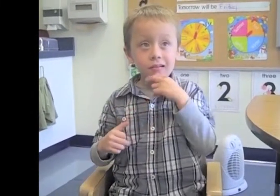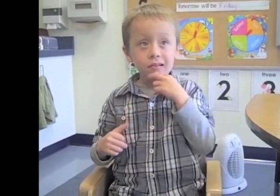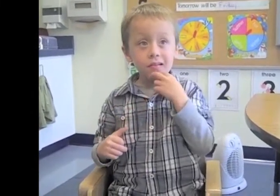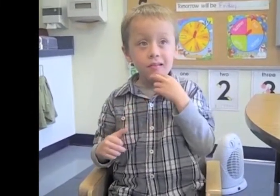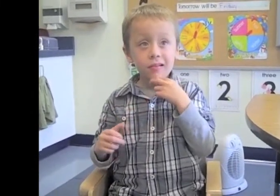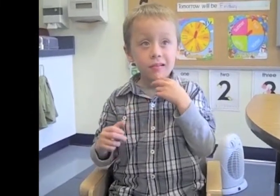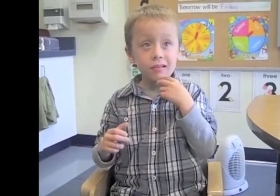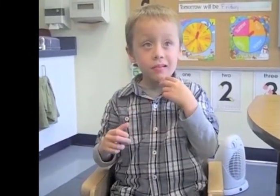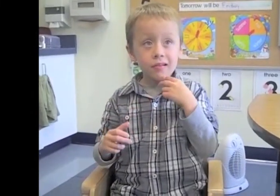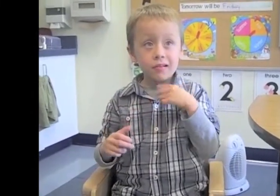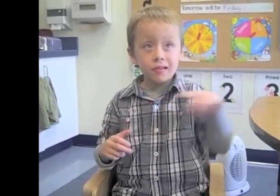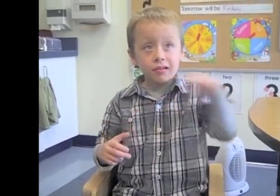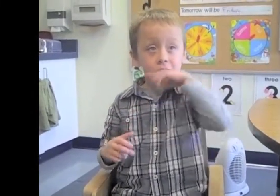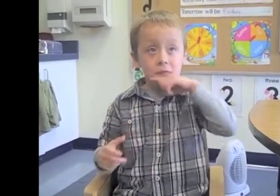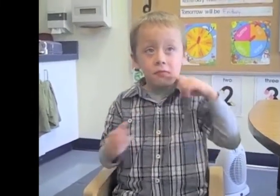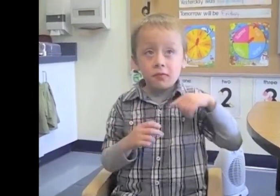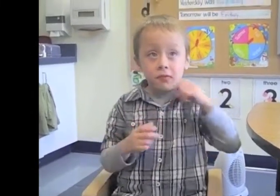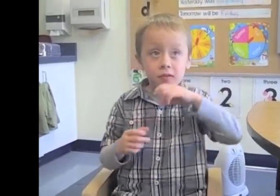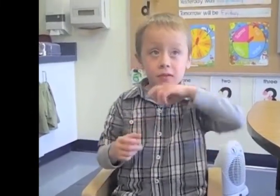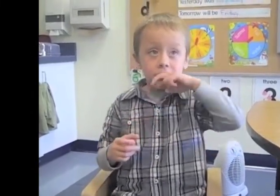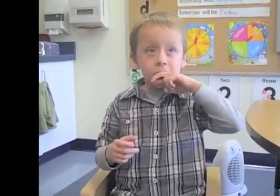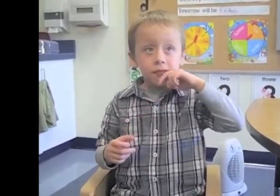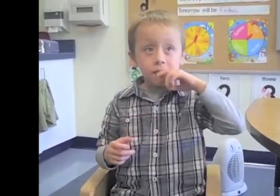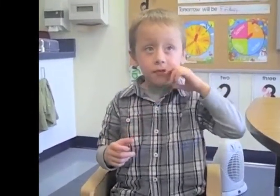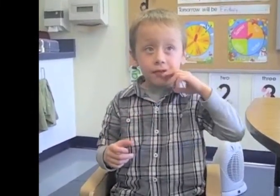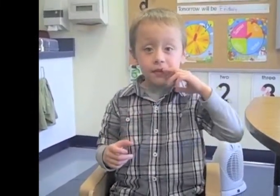love corn.